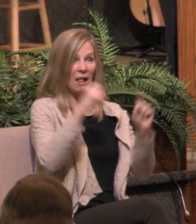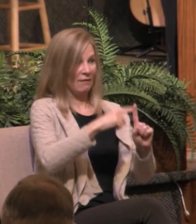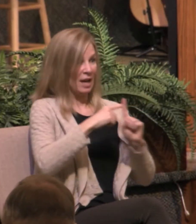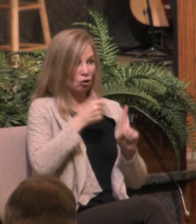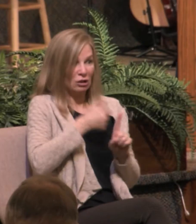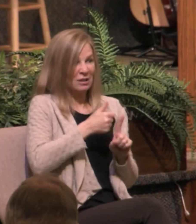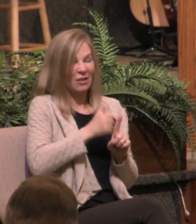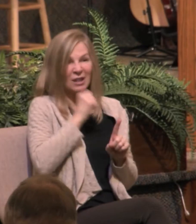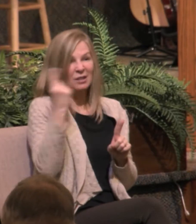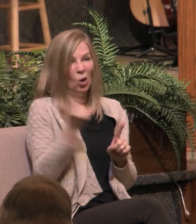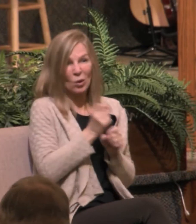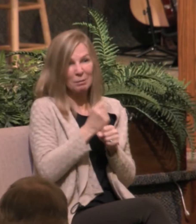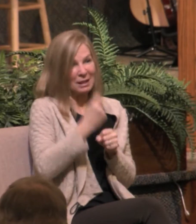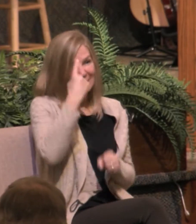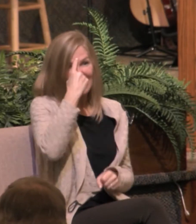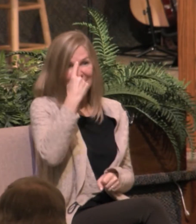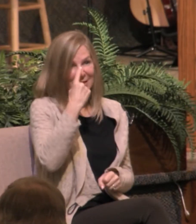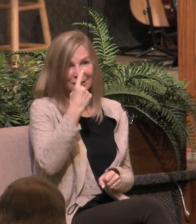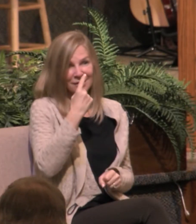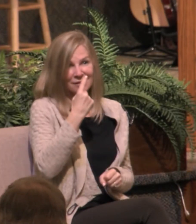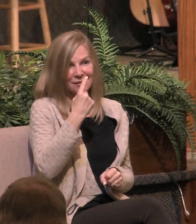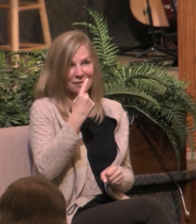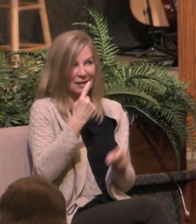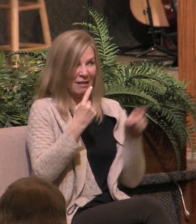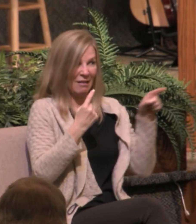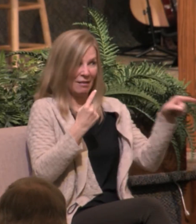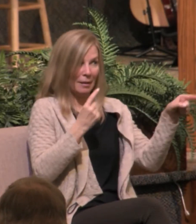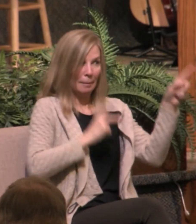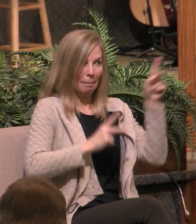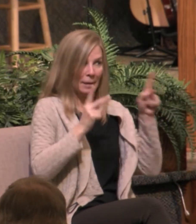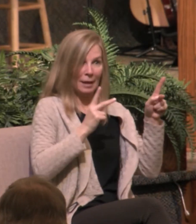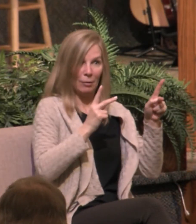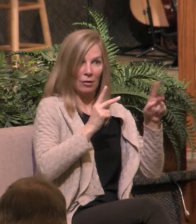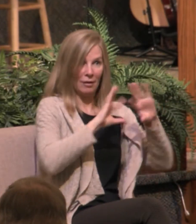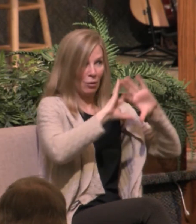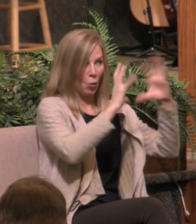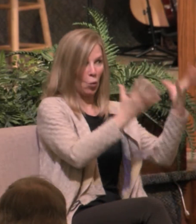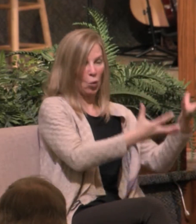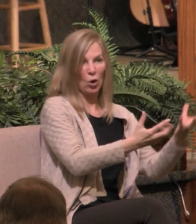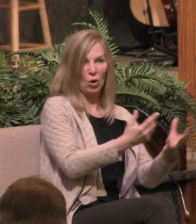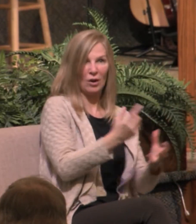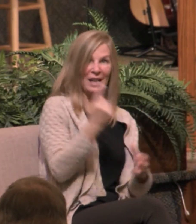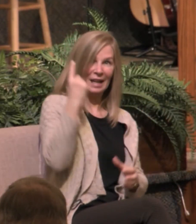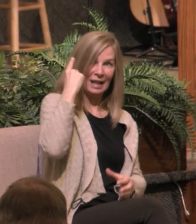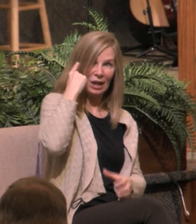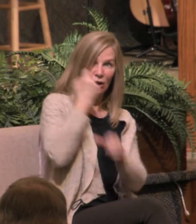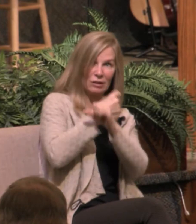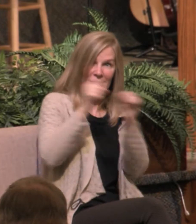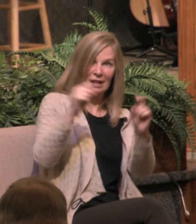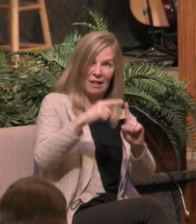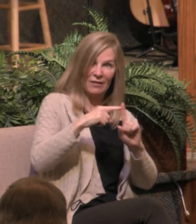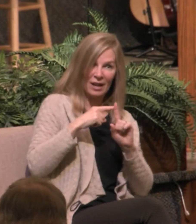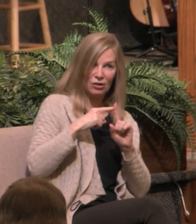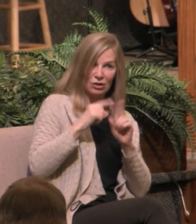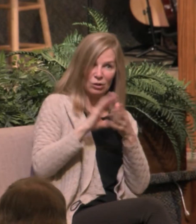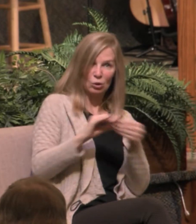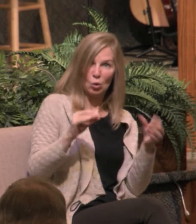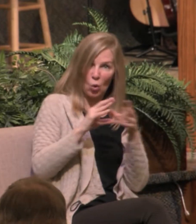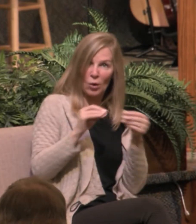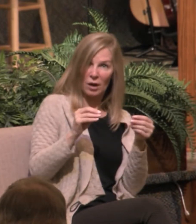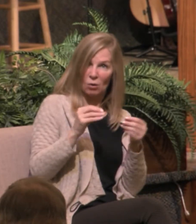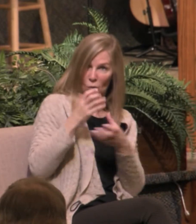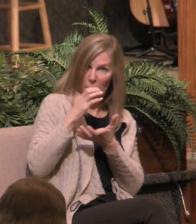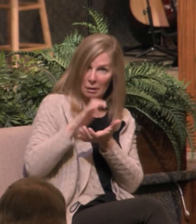world. It sounds just as crazy to them as it might have sounded to us to say, put the blood of a lamb on